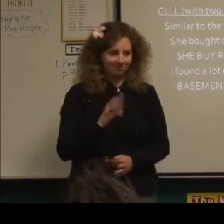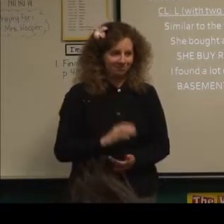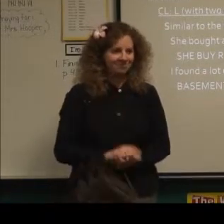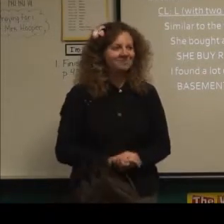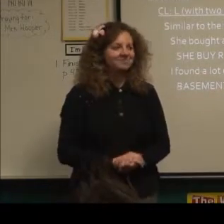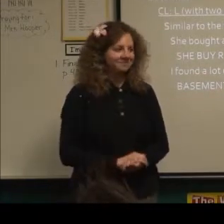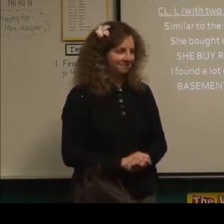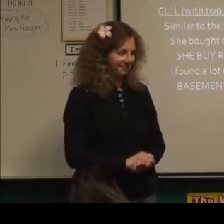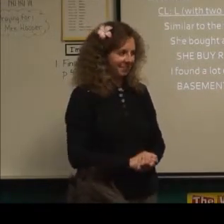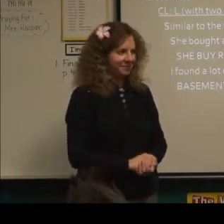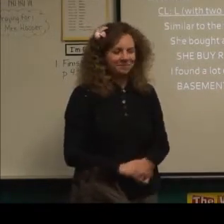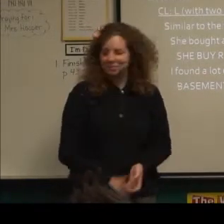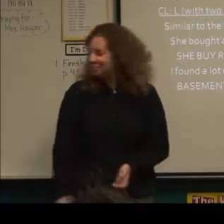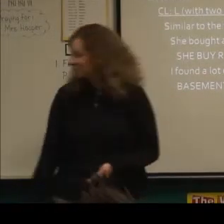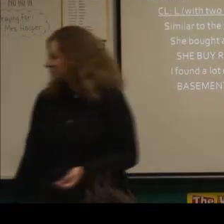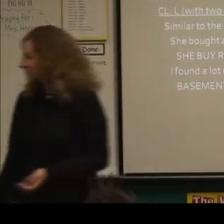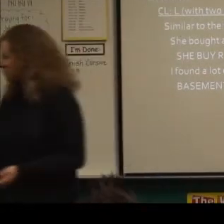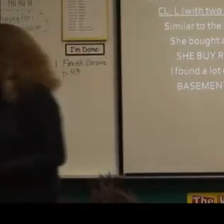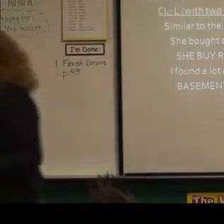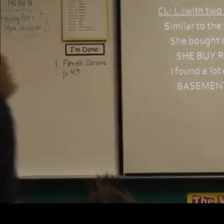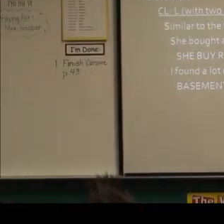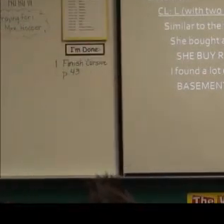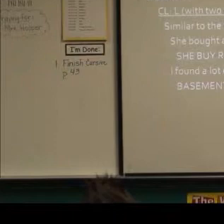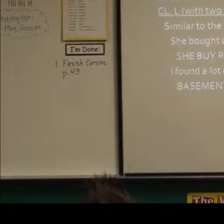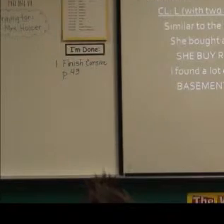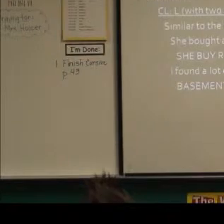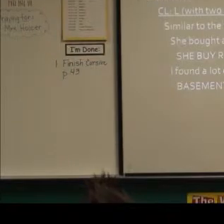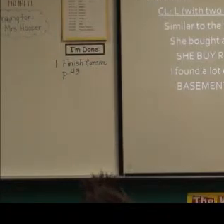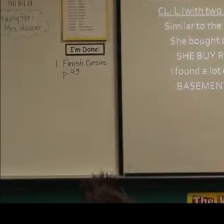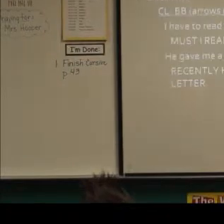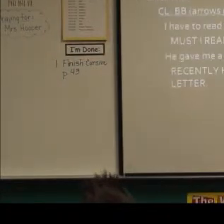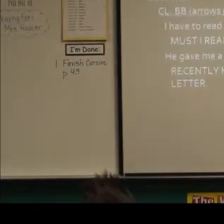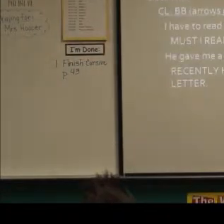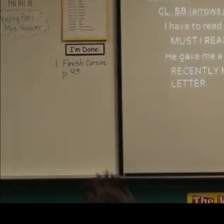water. Okay. I know that would.